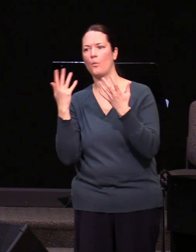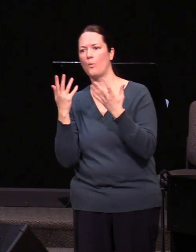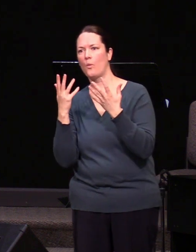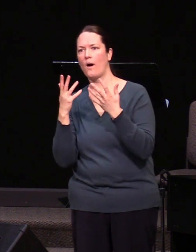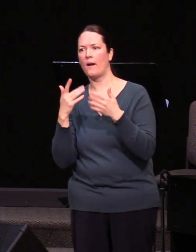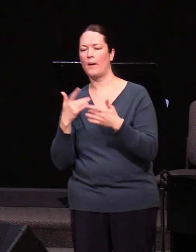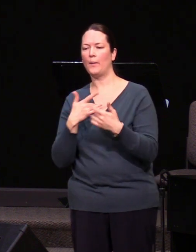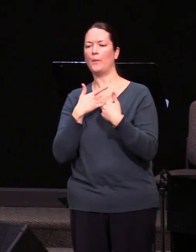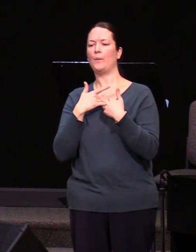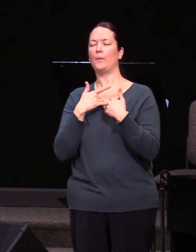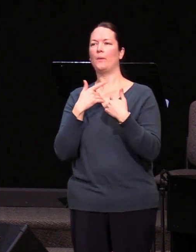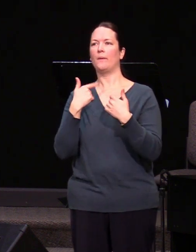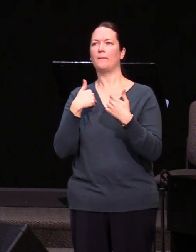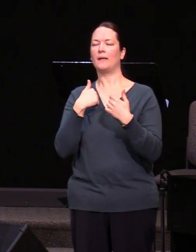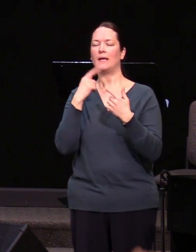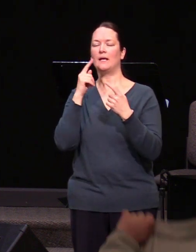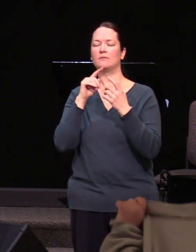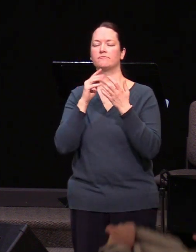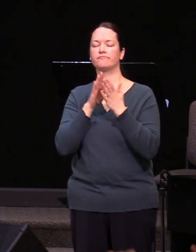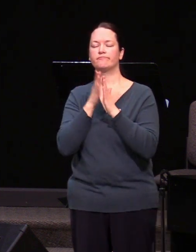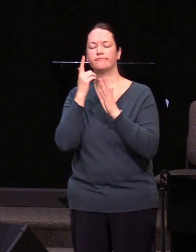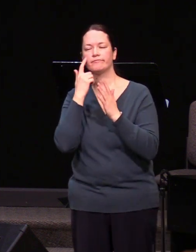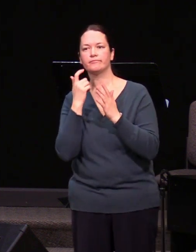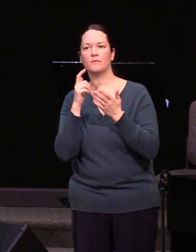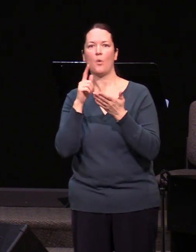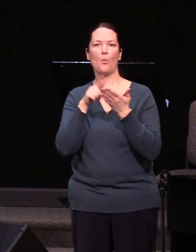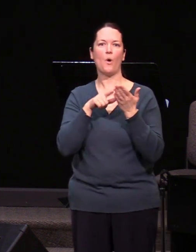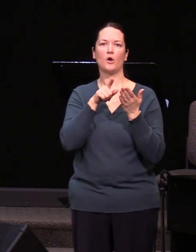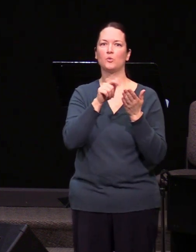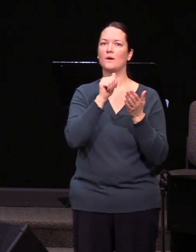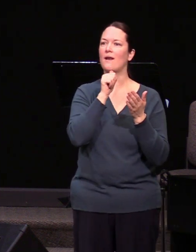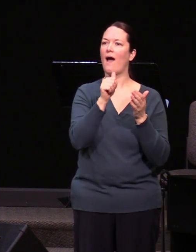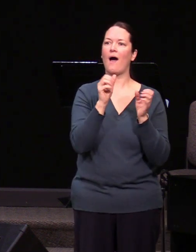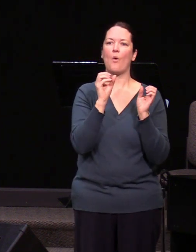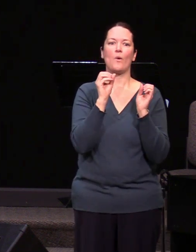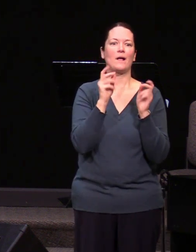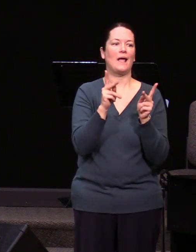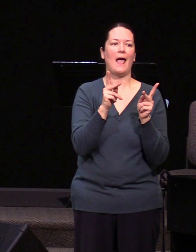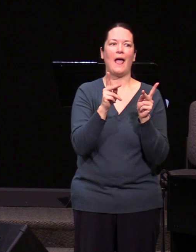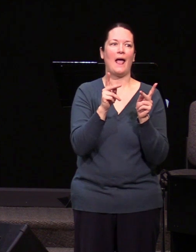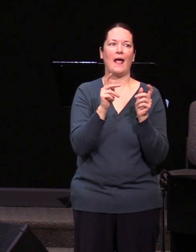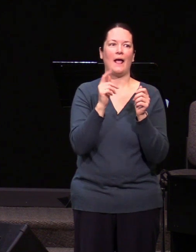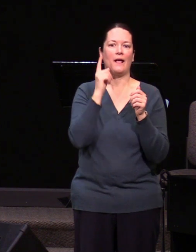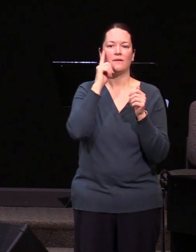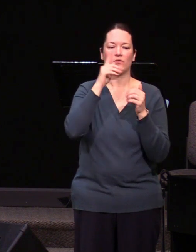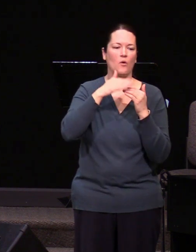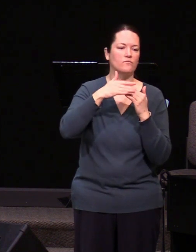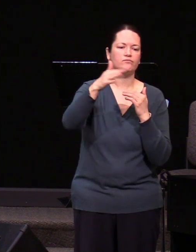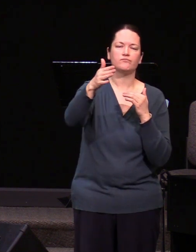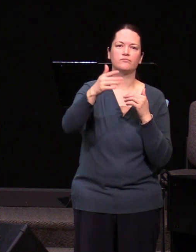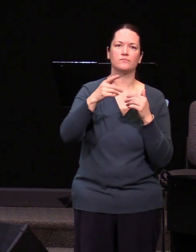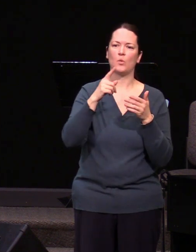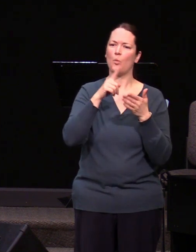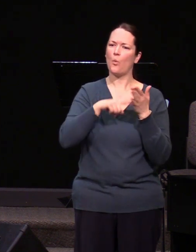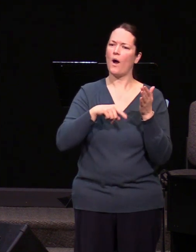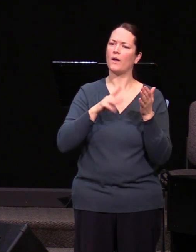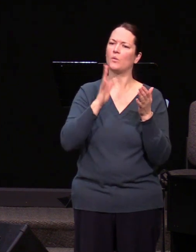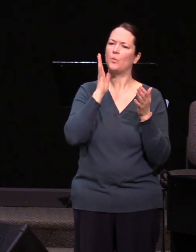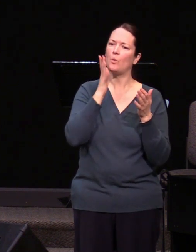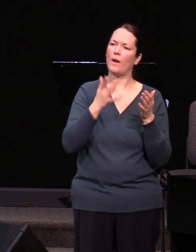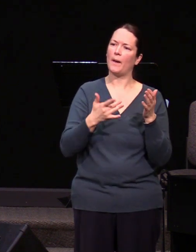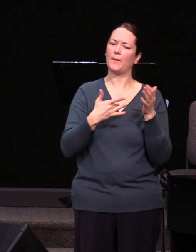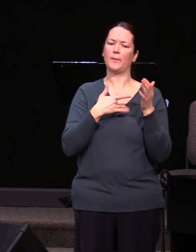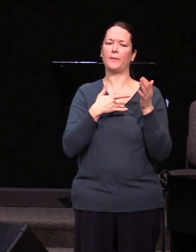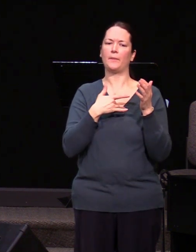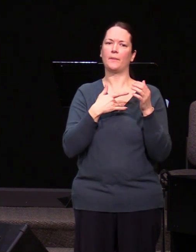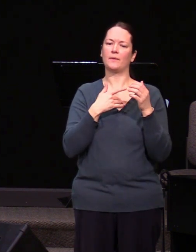What moves you to tears? What are you just not okay with existing for the future? What really moves you to action?